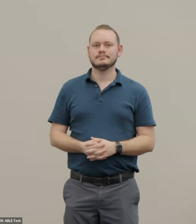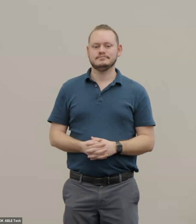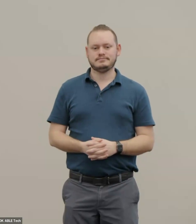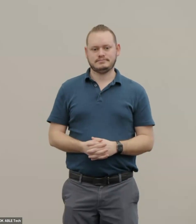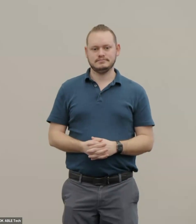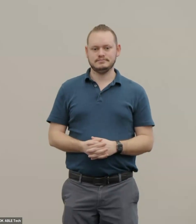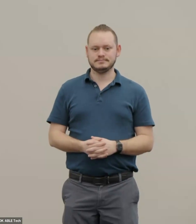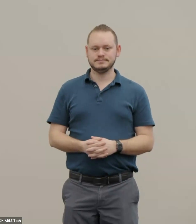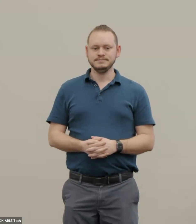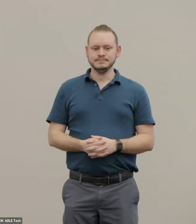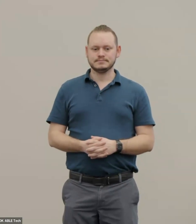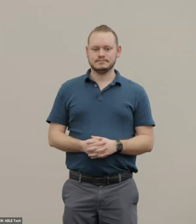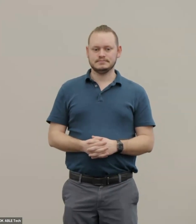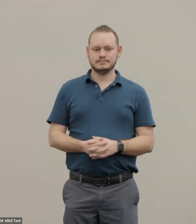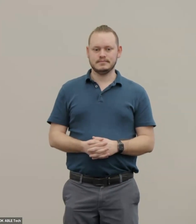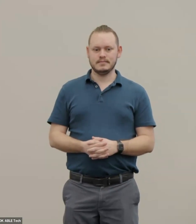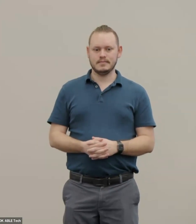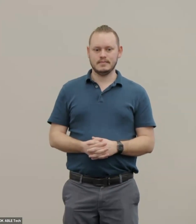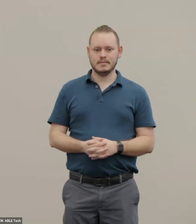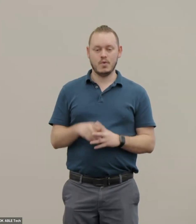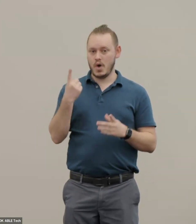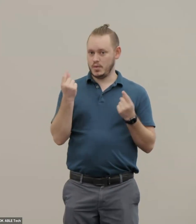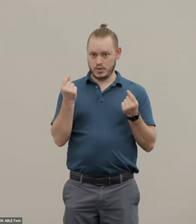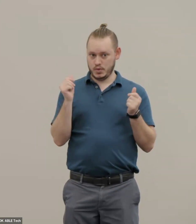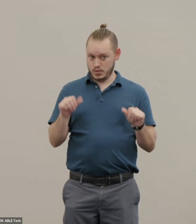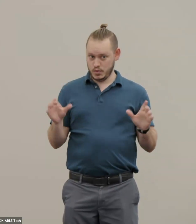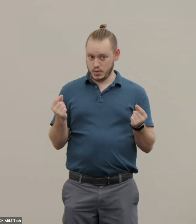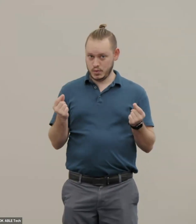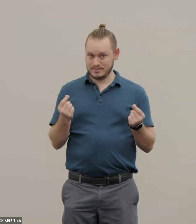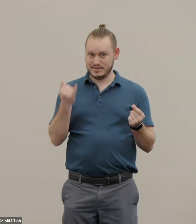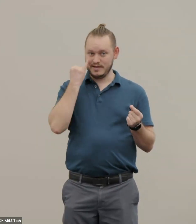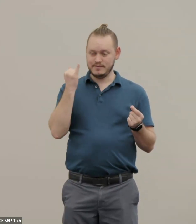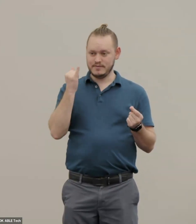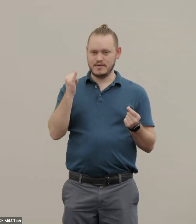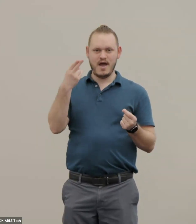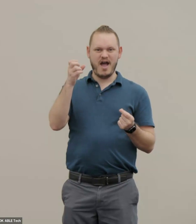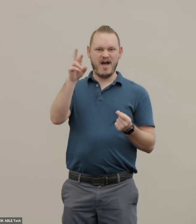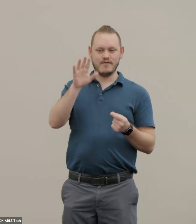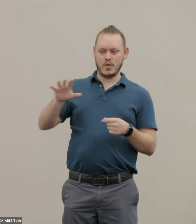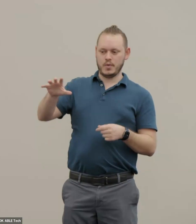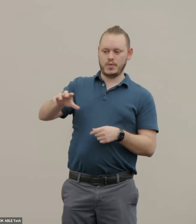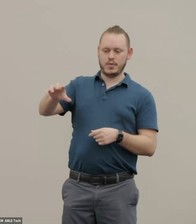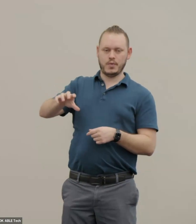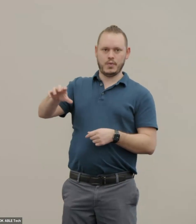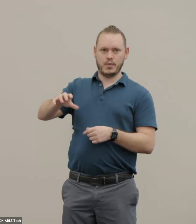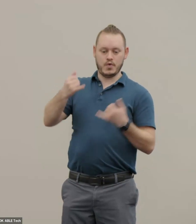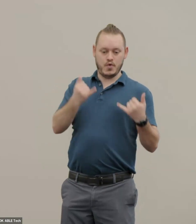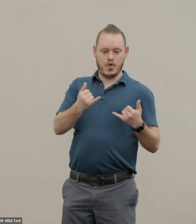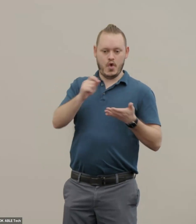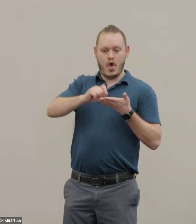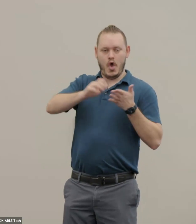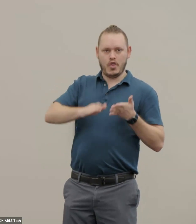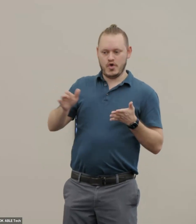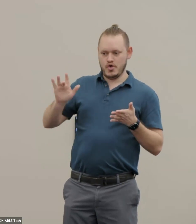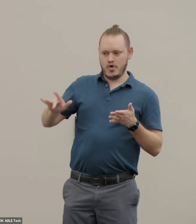So one of the things we can do is if you hover over the current author, you can right-click